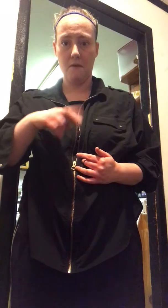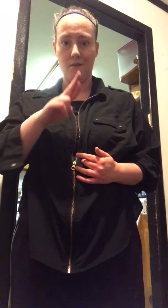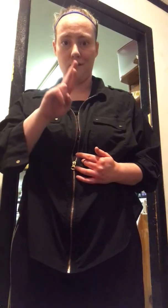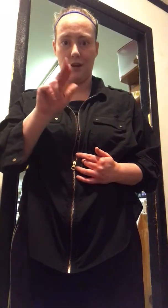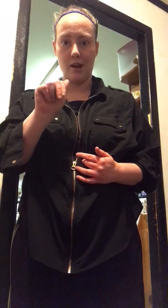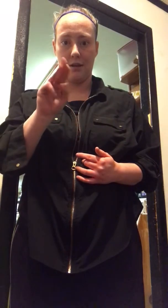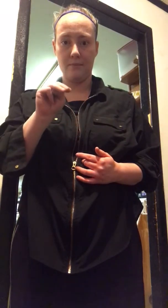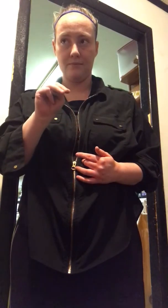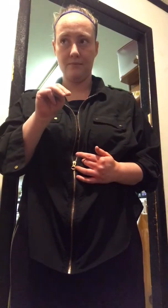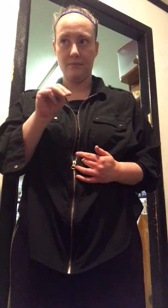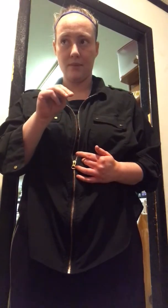Superior.